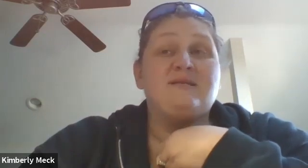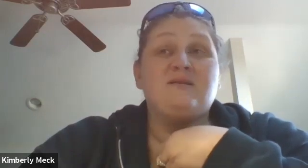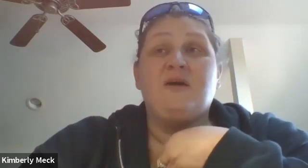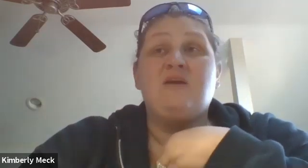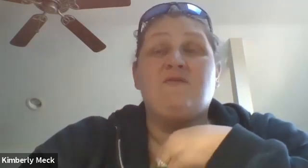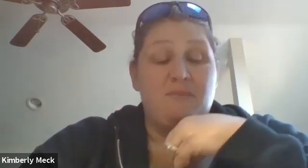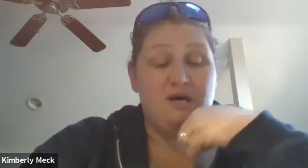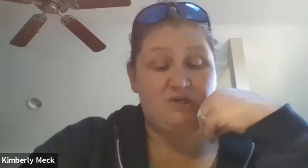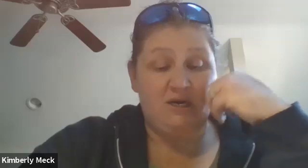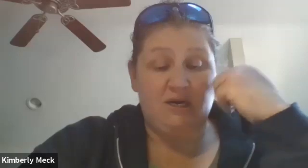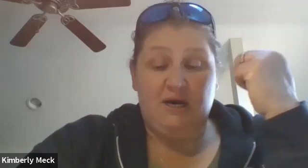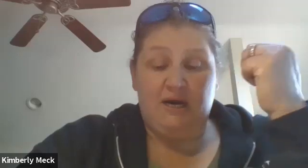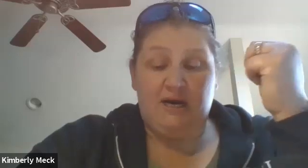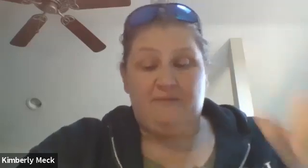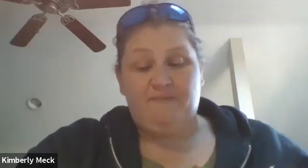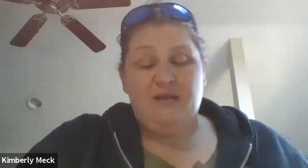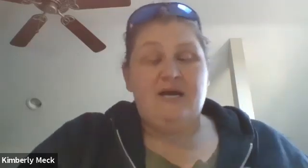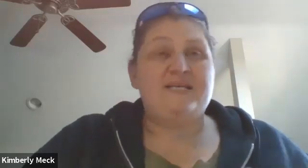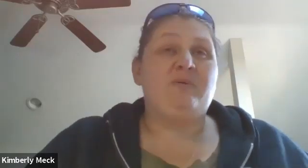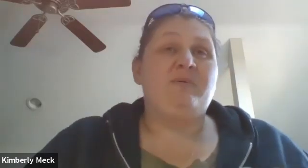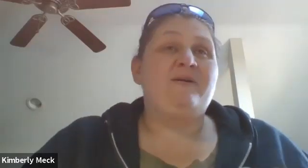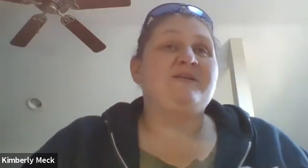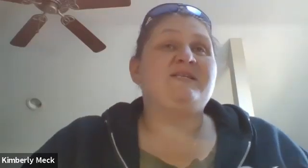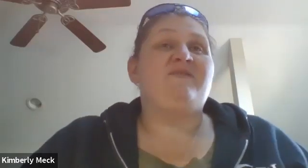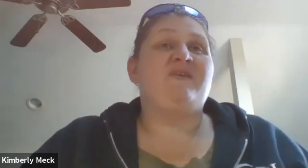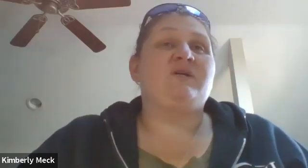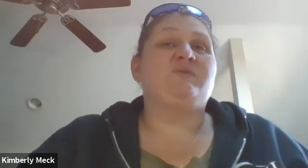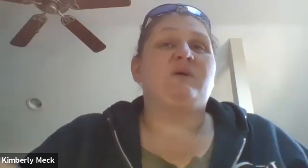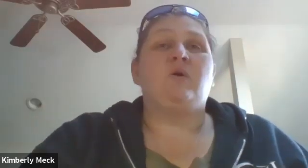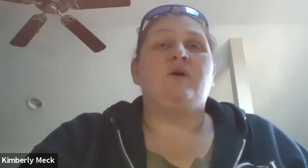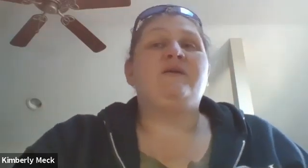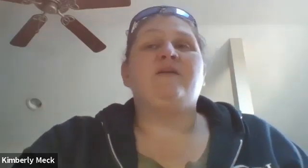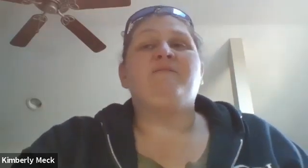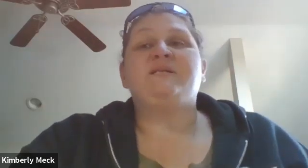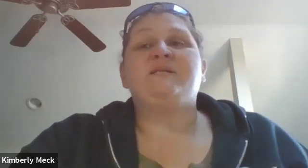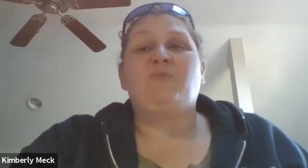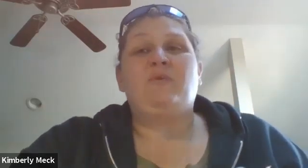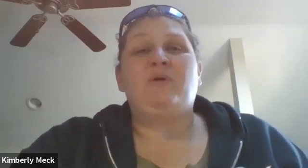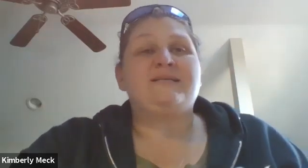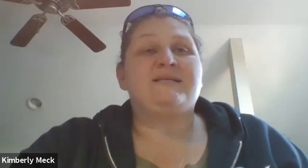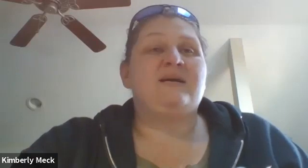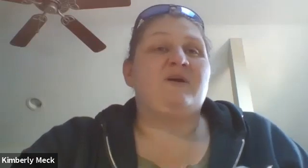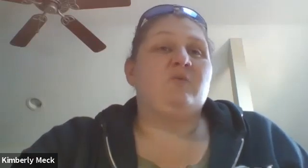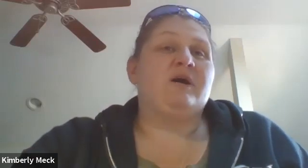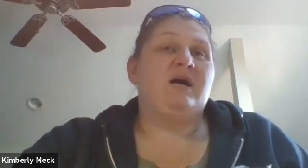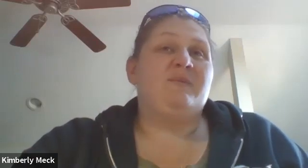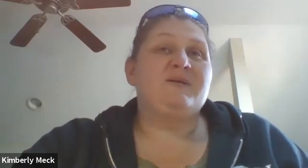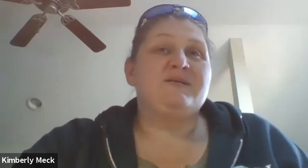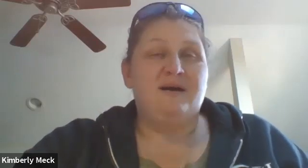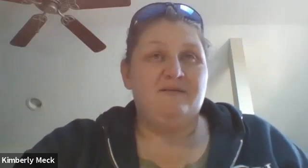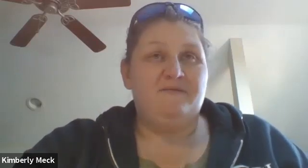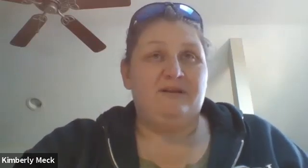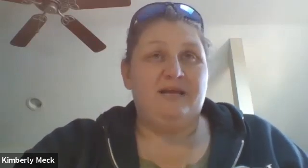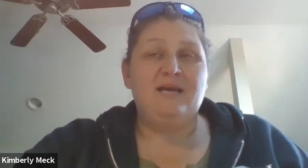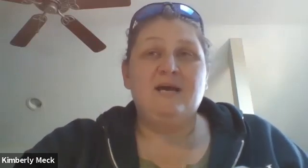from this. So thank you very much. As a reminder, this event was recorded. There have been several people asking if they will get